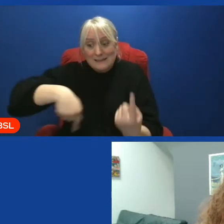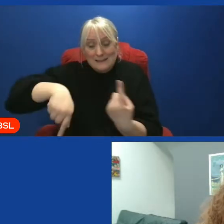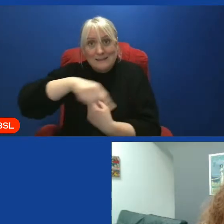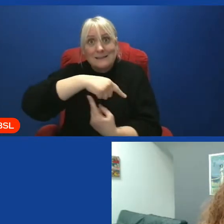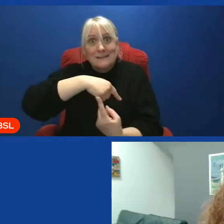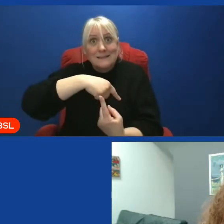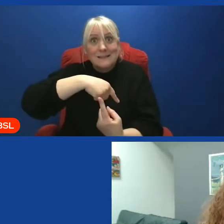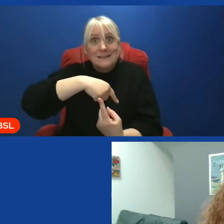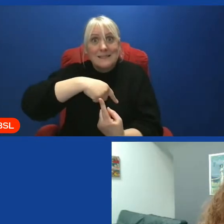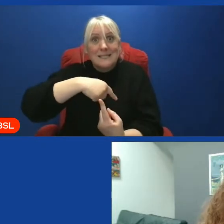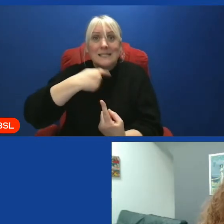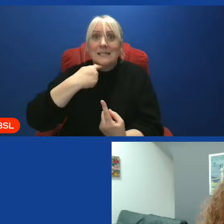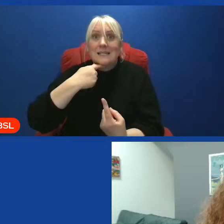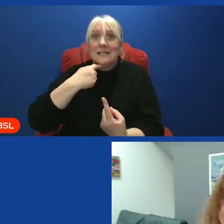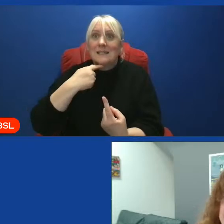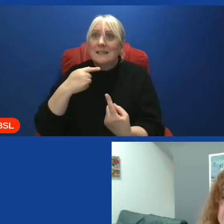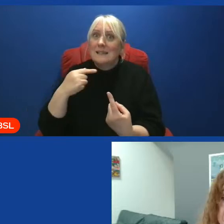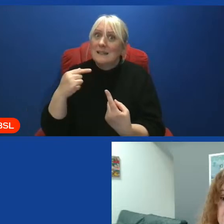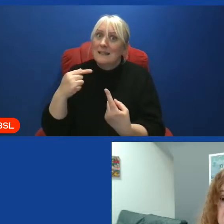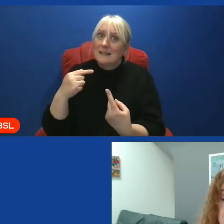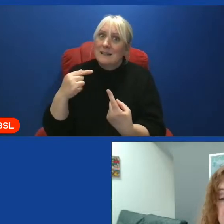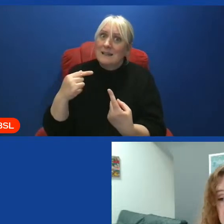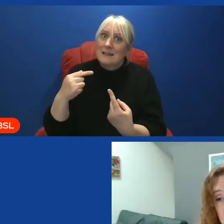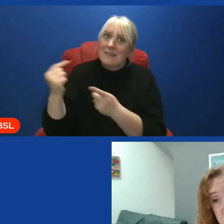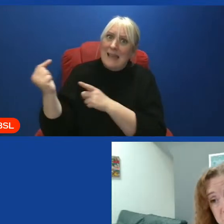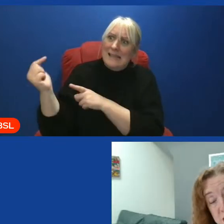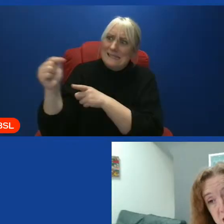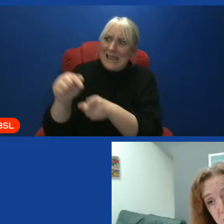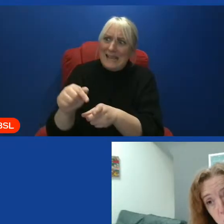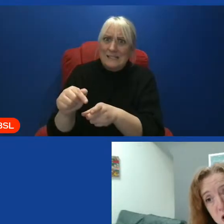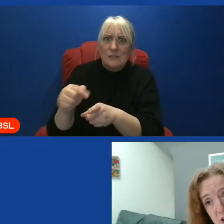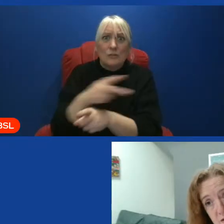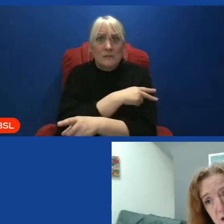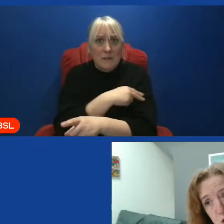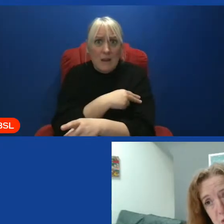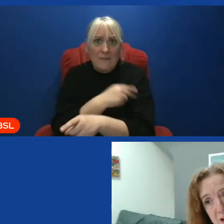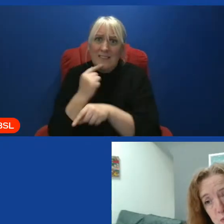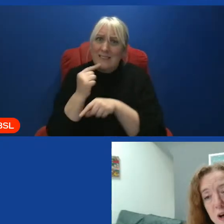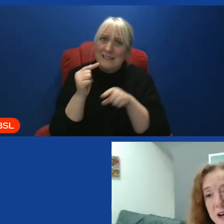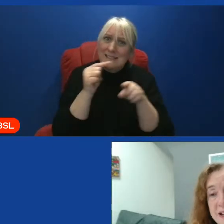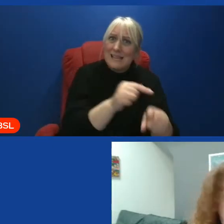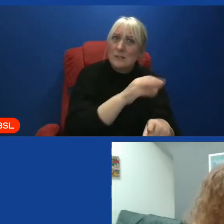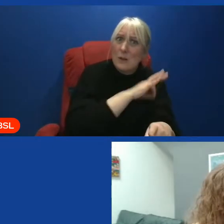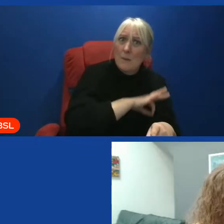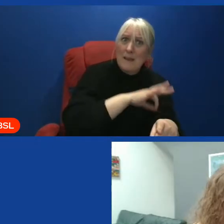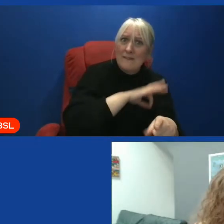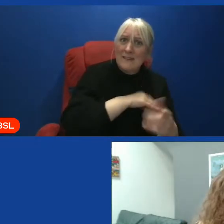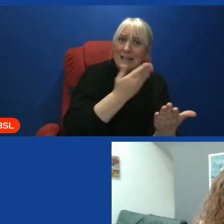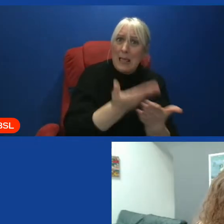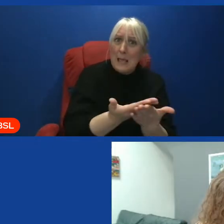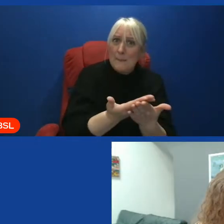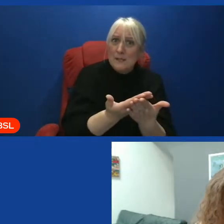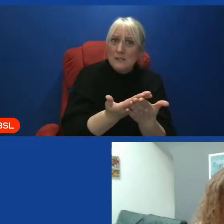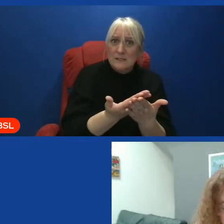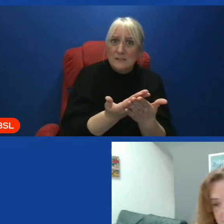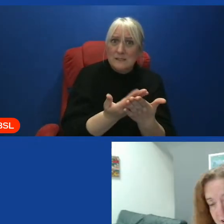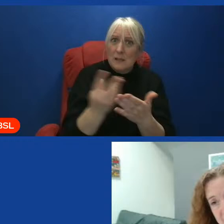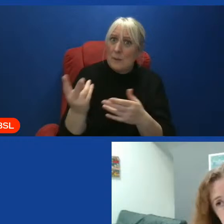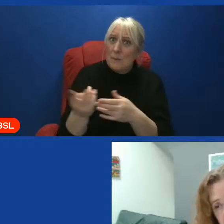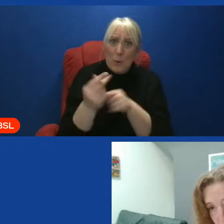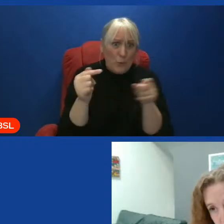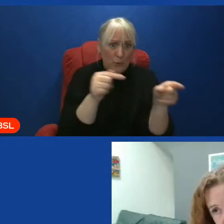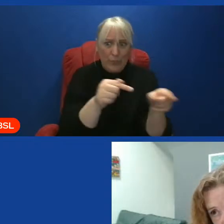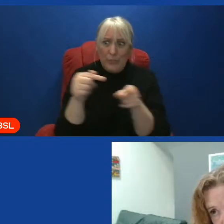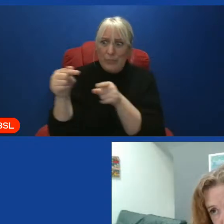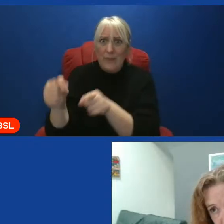the source of the attacks is the same source, whether you're a worker in low paid work, and as other speakers already articulated, I think it